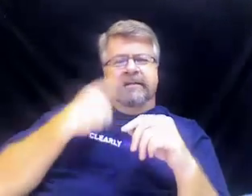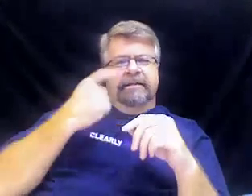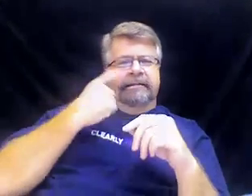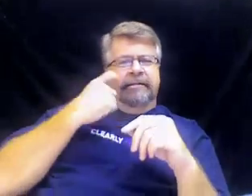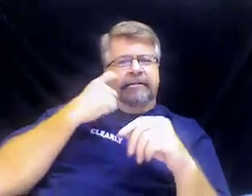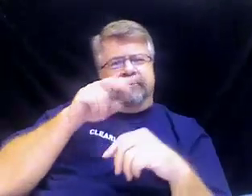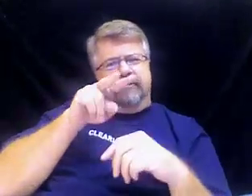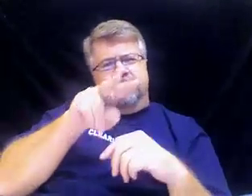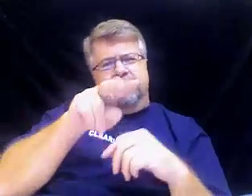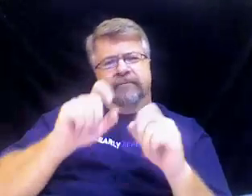And now have a dog?